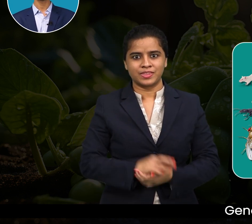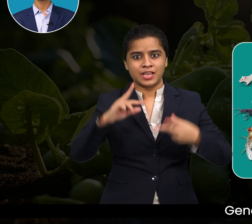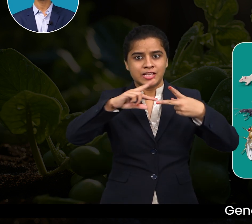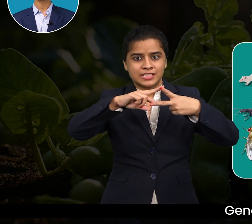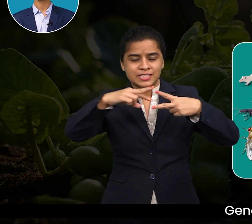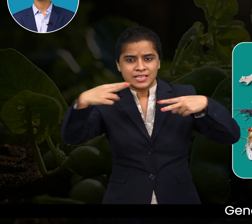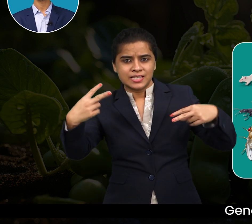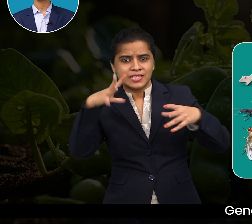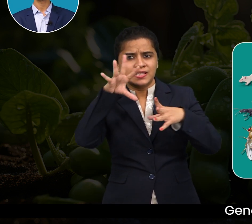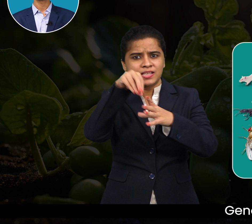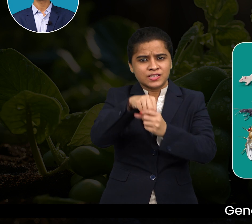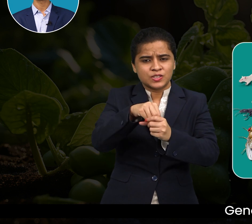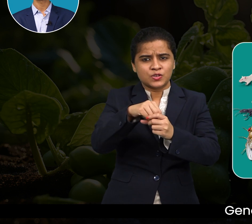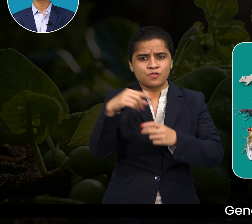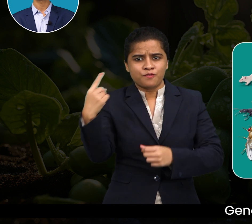genotype,